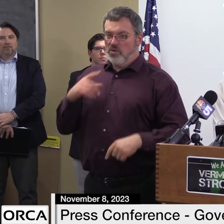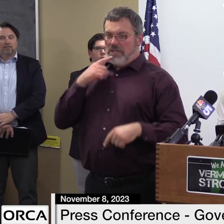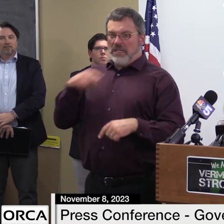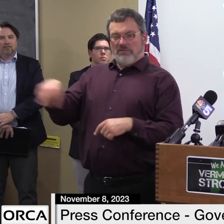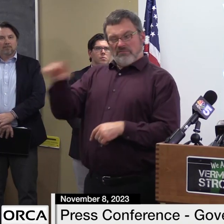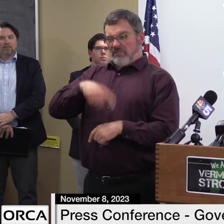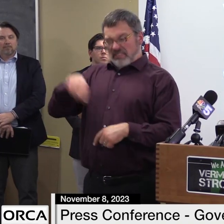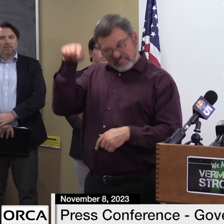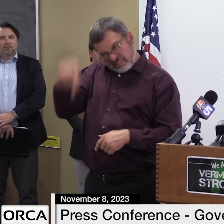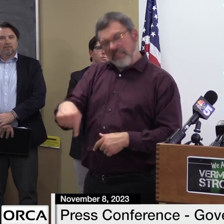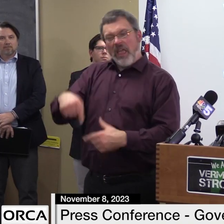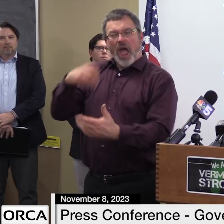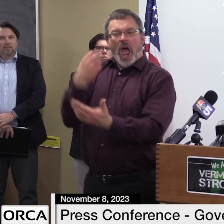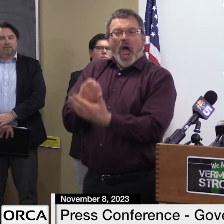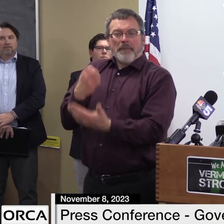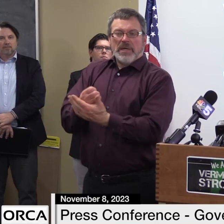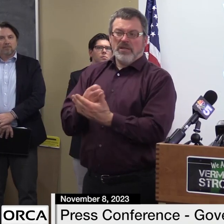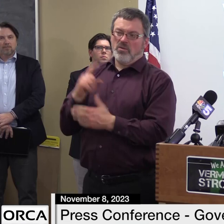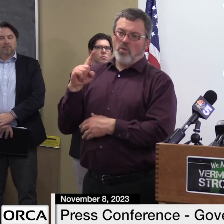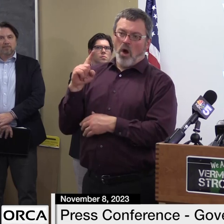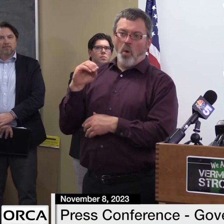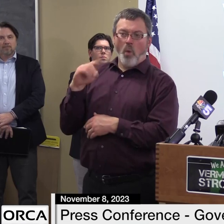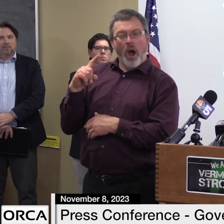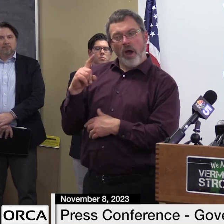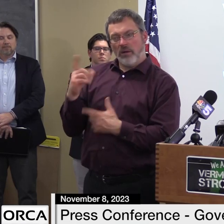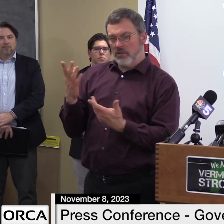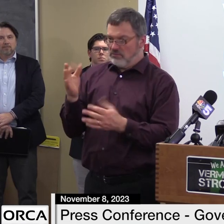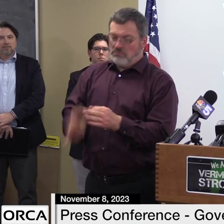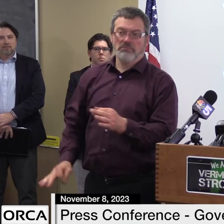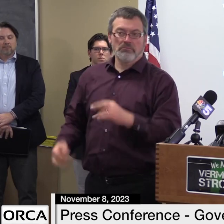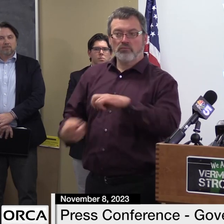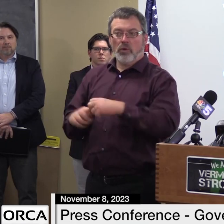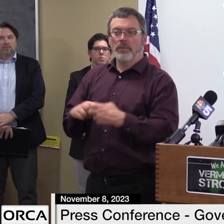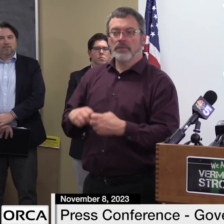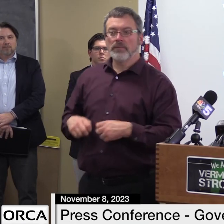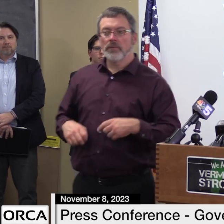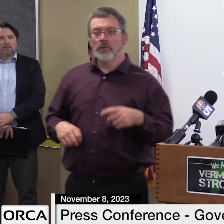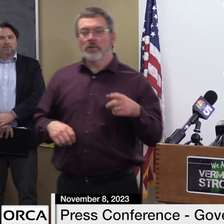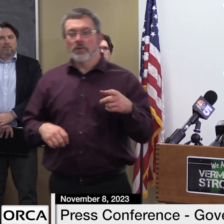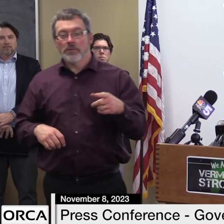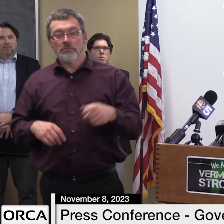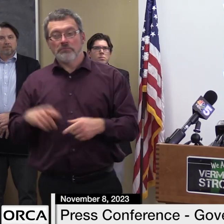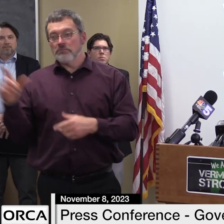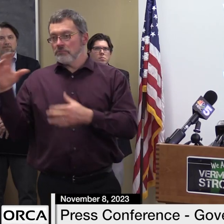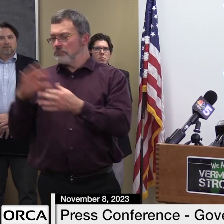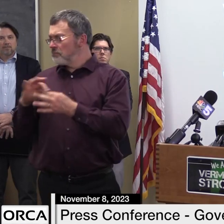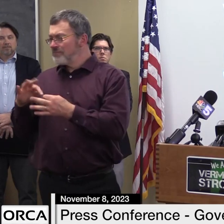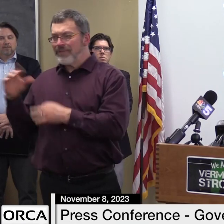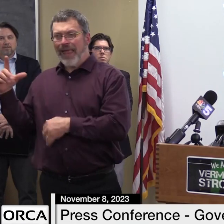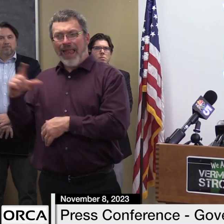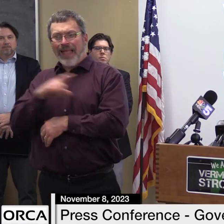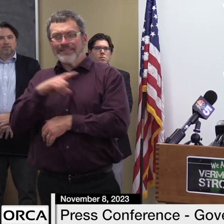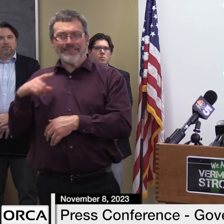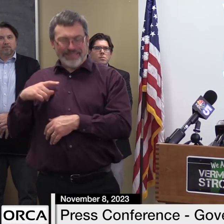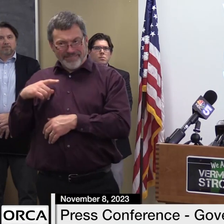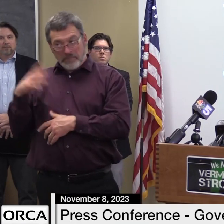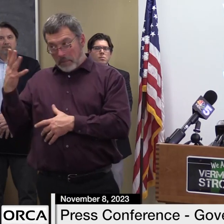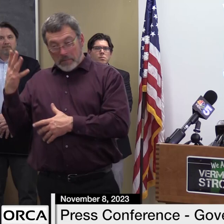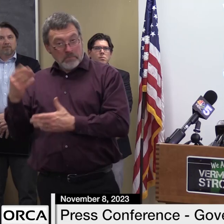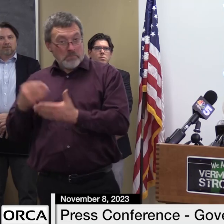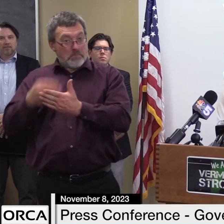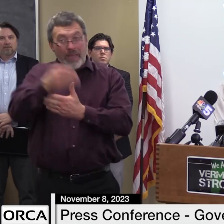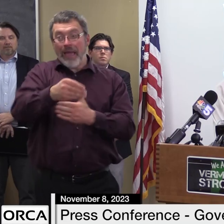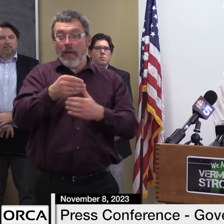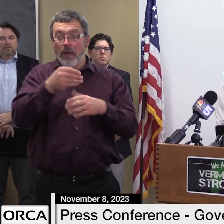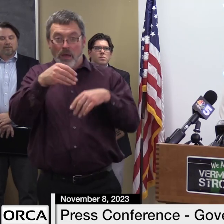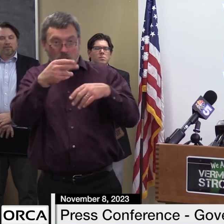Were there ever any discussions in the administration or in the legislature, for that matter, to buy some of these hotels? We've funneled hundreds of